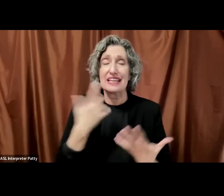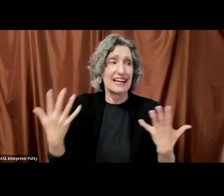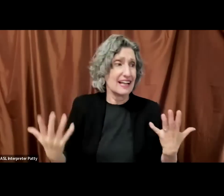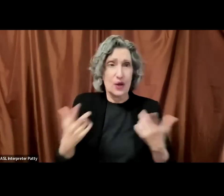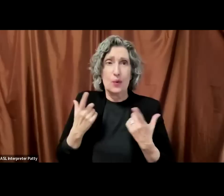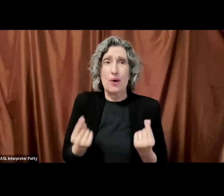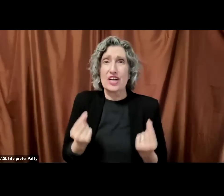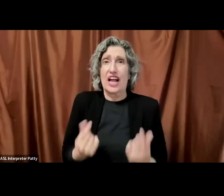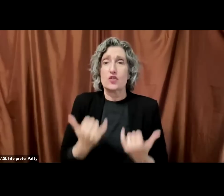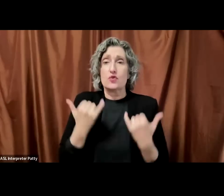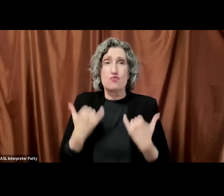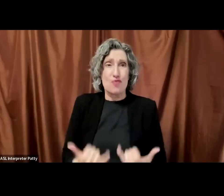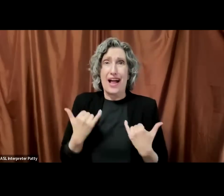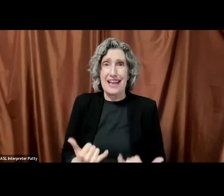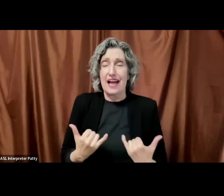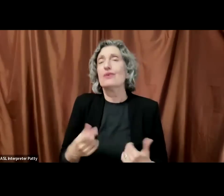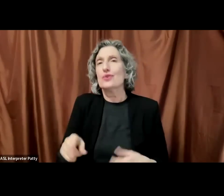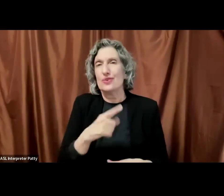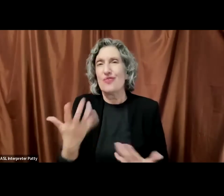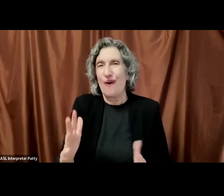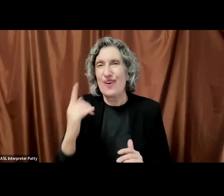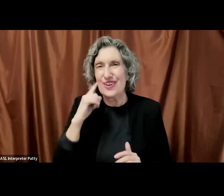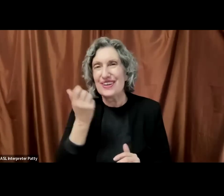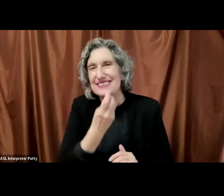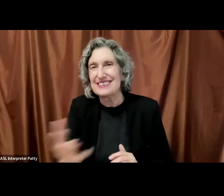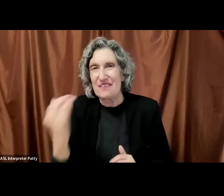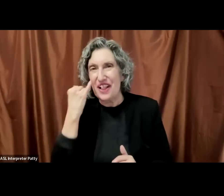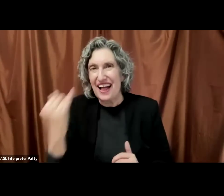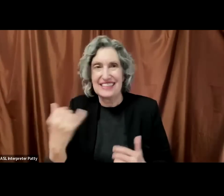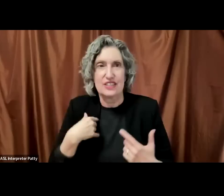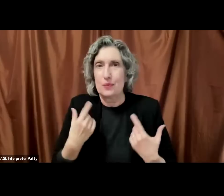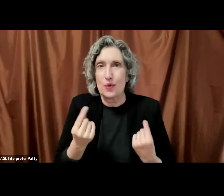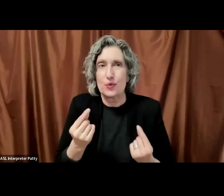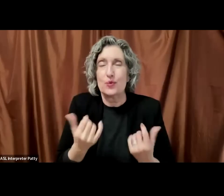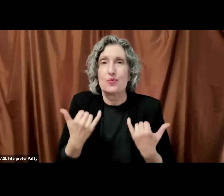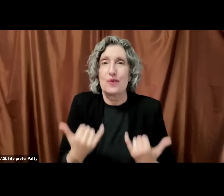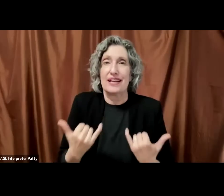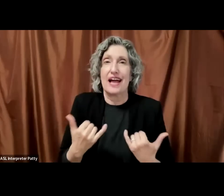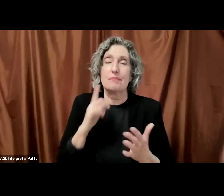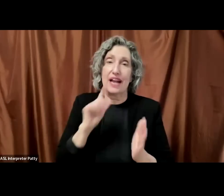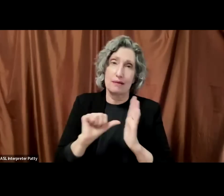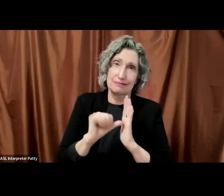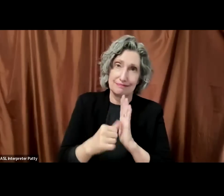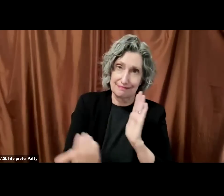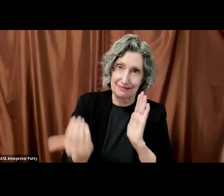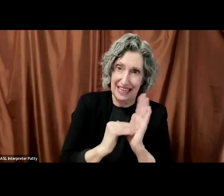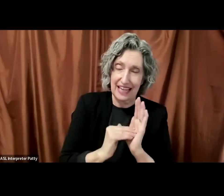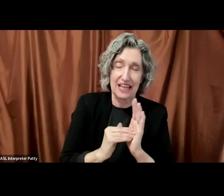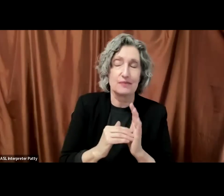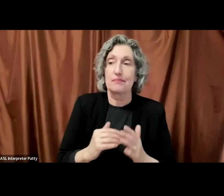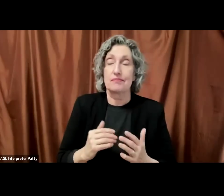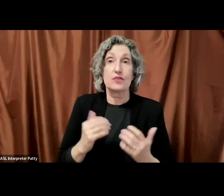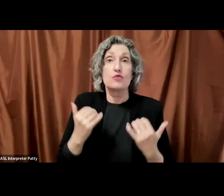do right now? And you heard a lot of great ideas already throughout the webinar. So just to reiterate a few things that you can